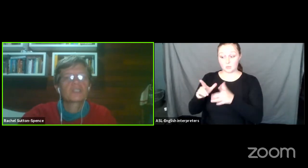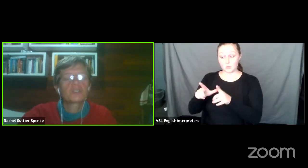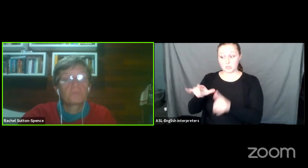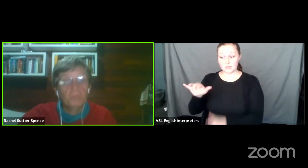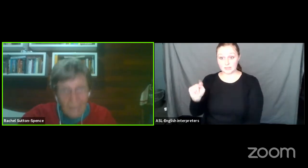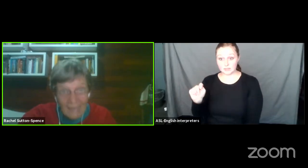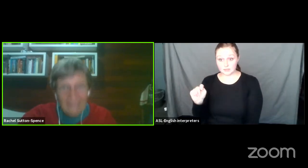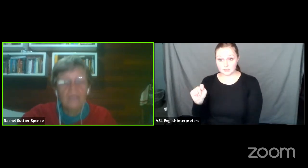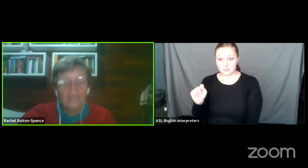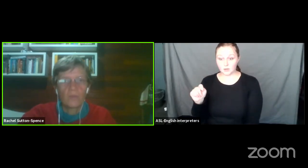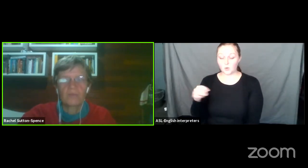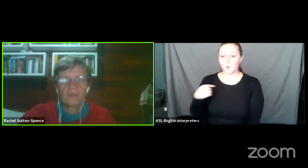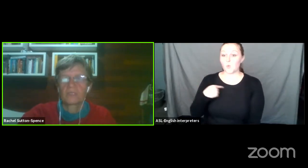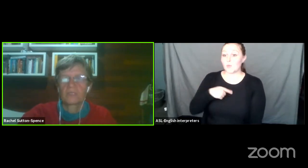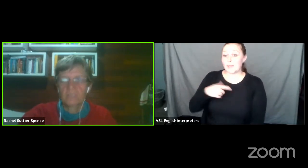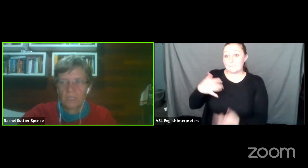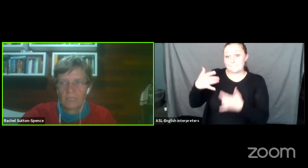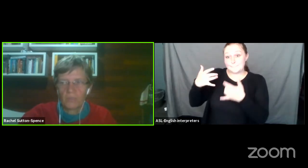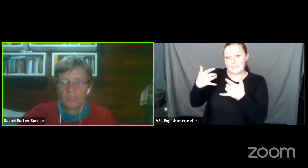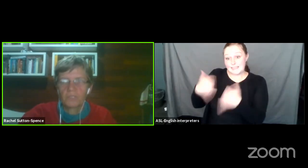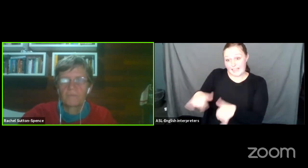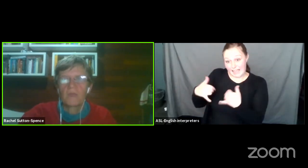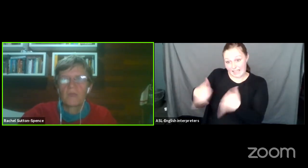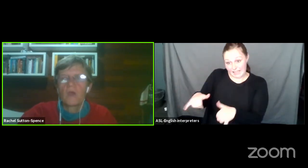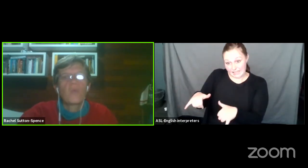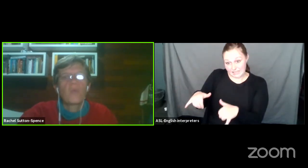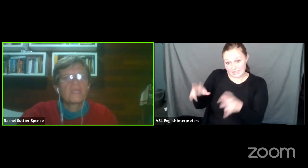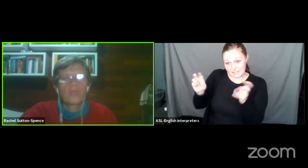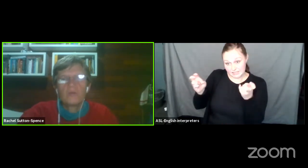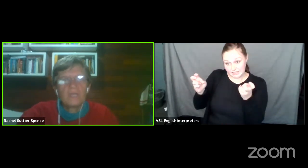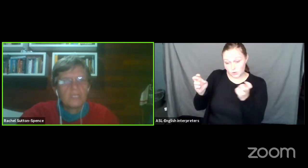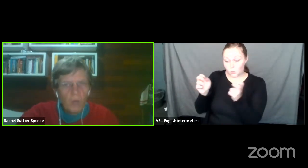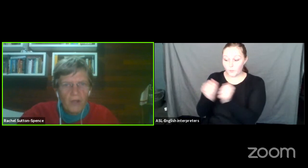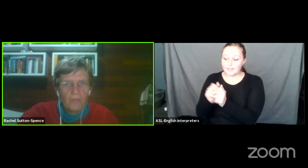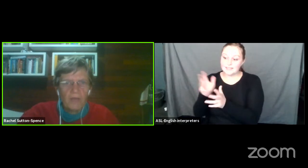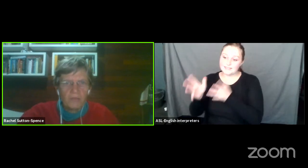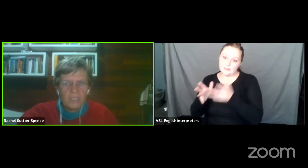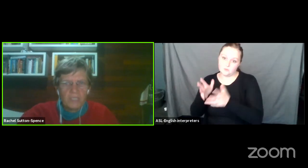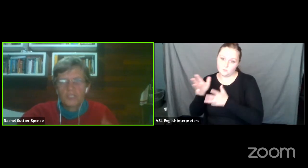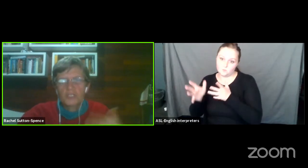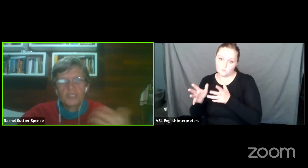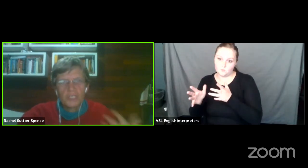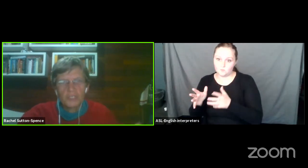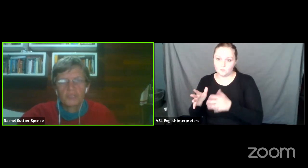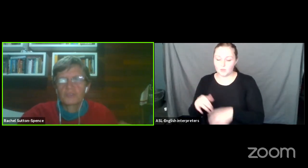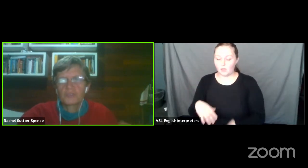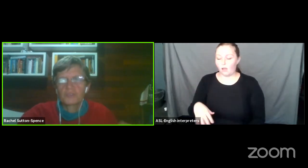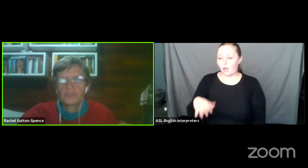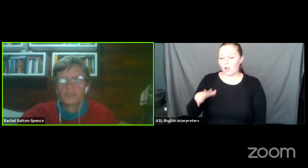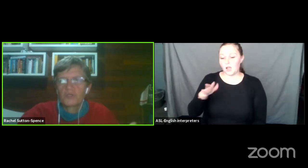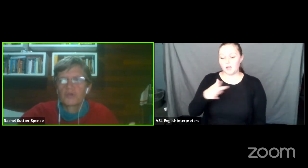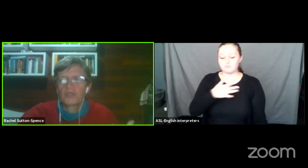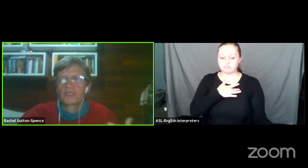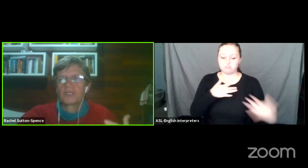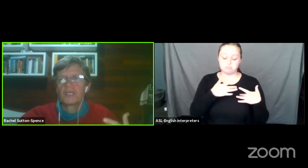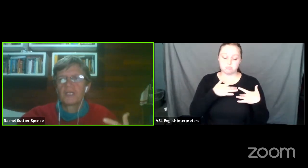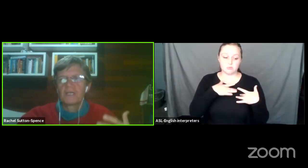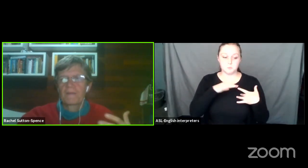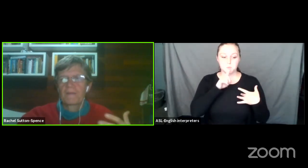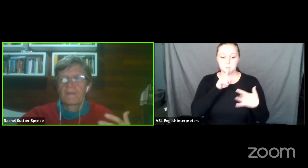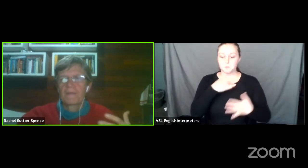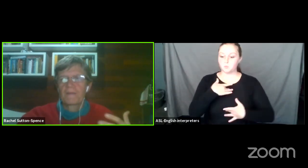for us to play with sign language. We don't need to worry about these traditional